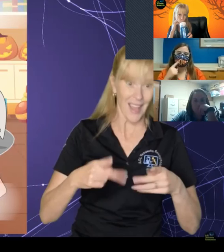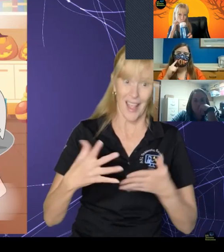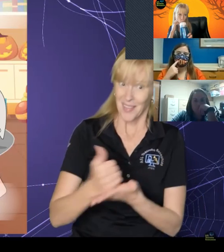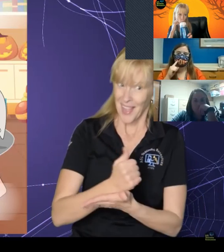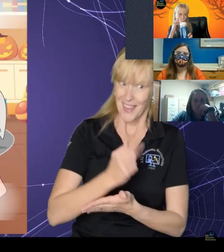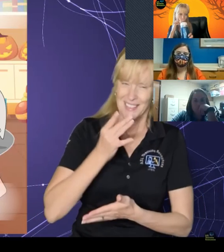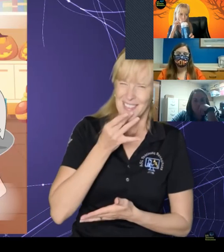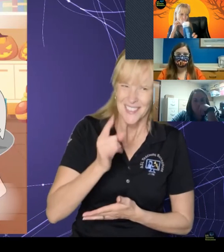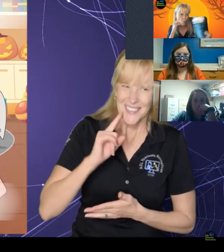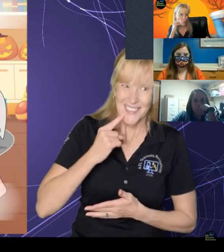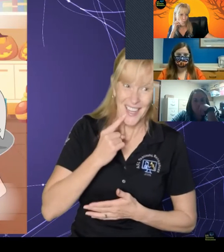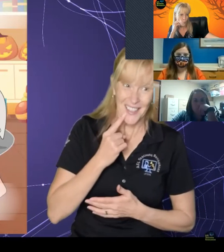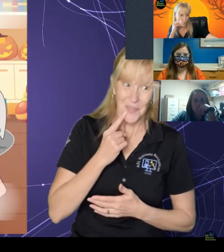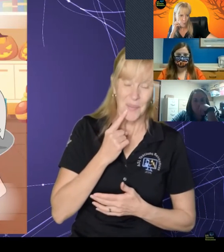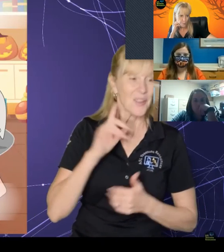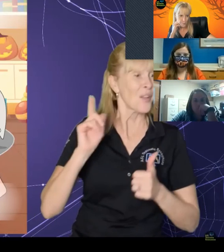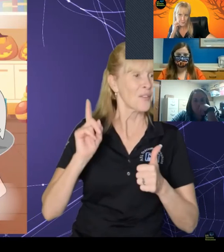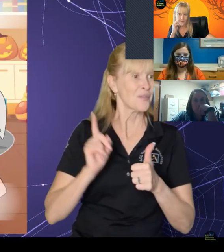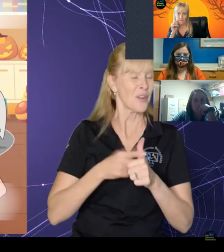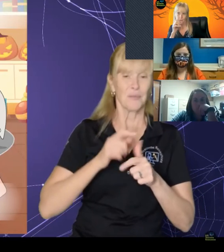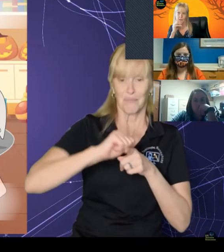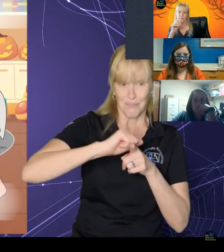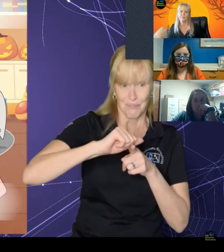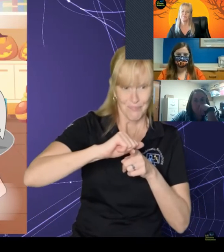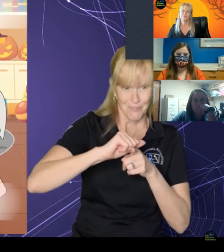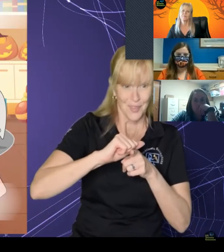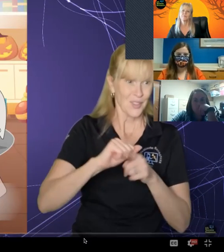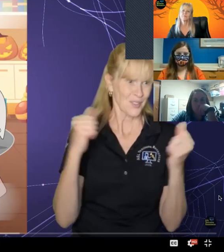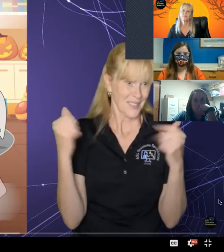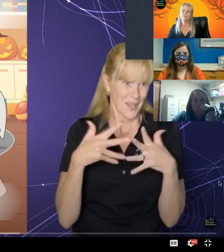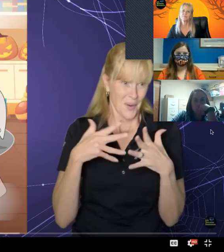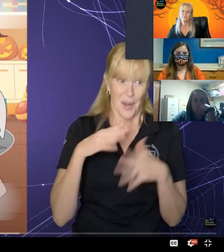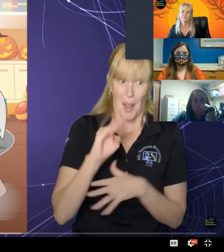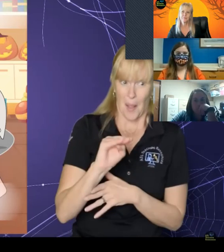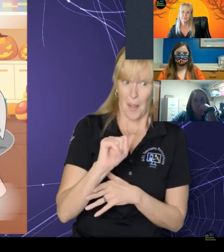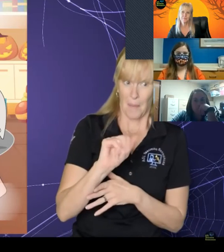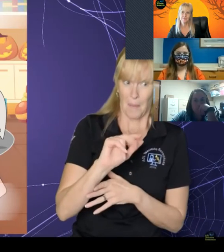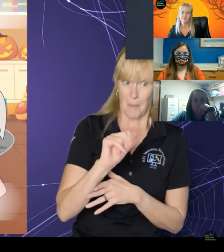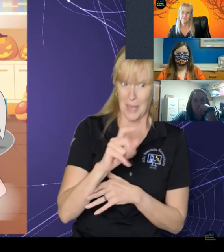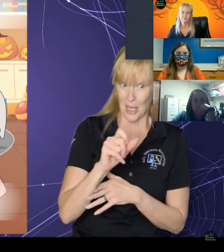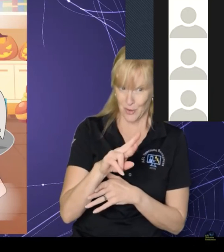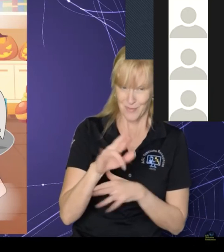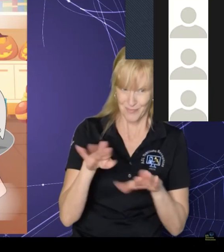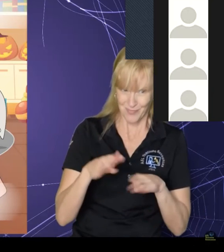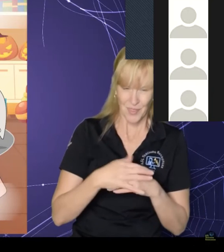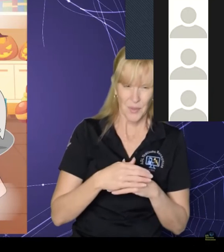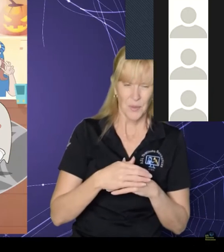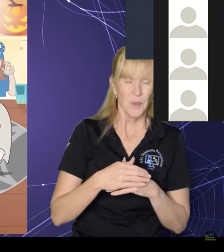candy, let's practice our spooky manners. Who knows what to say when asking for